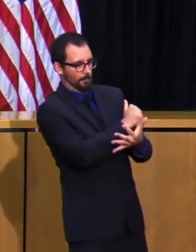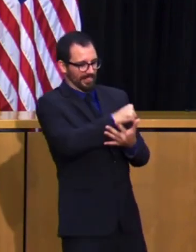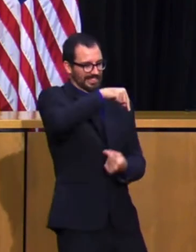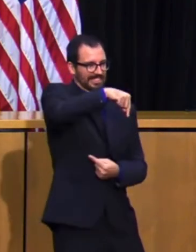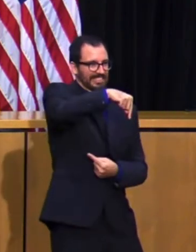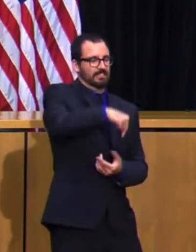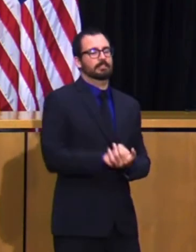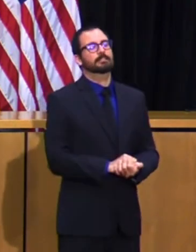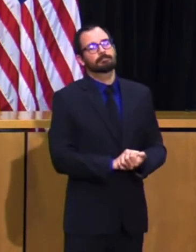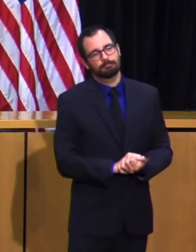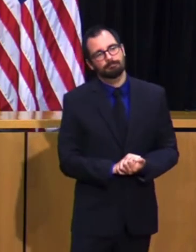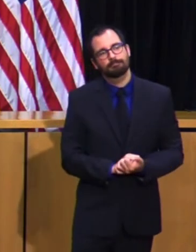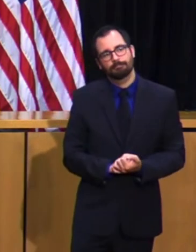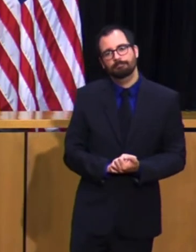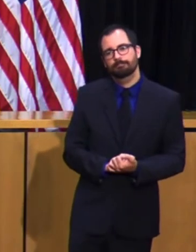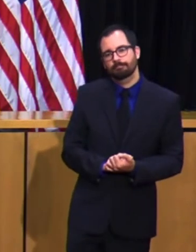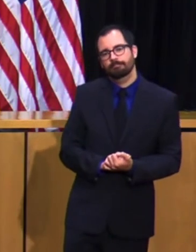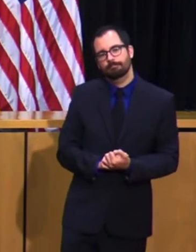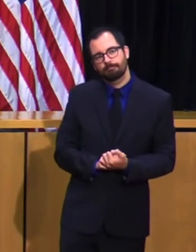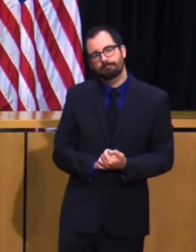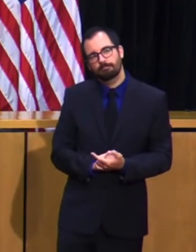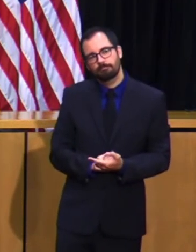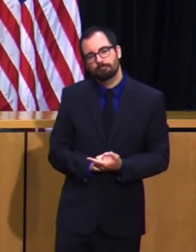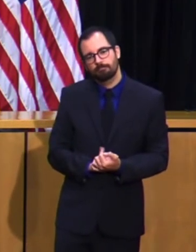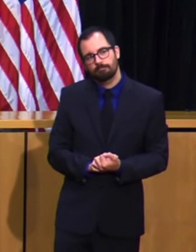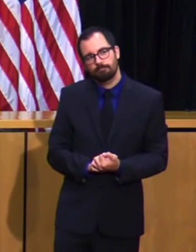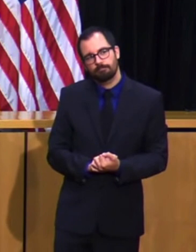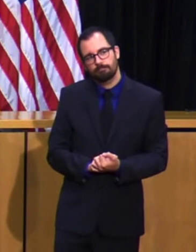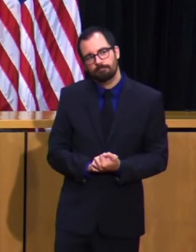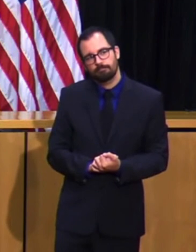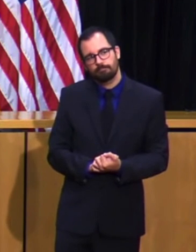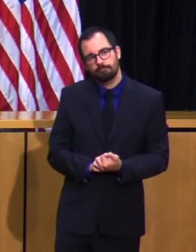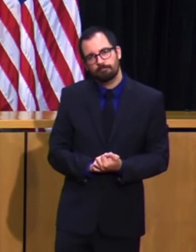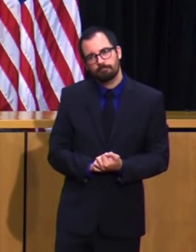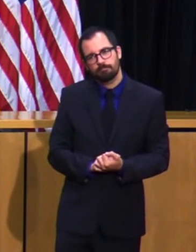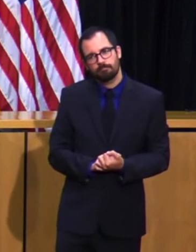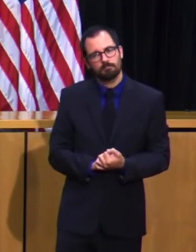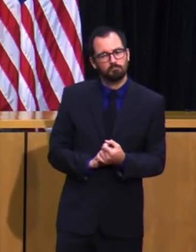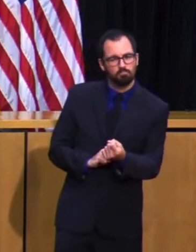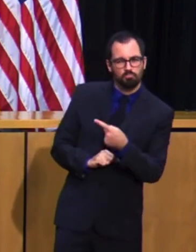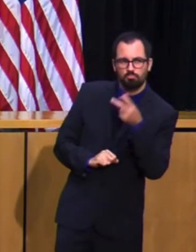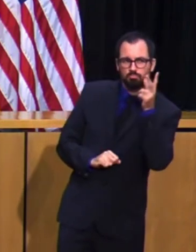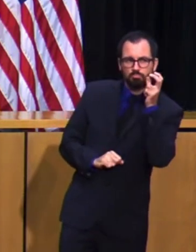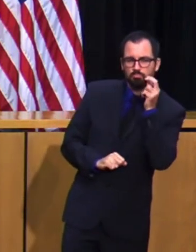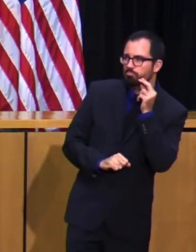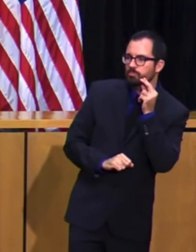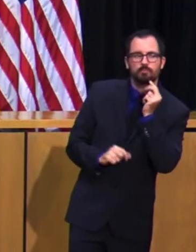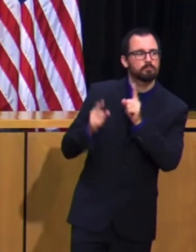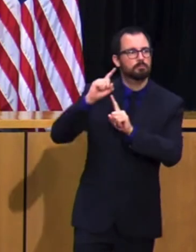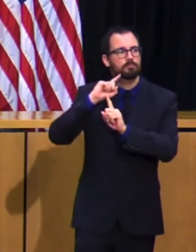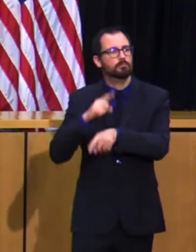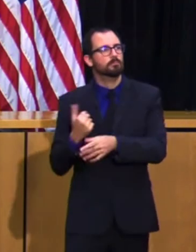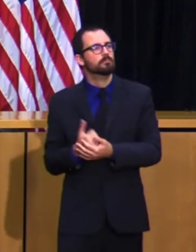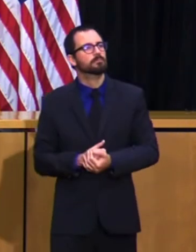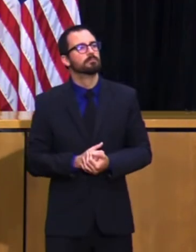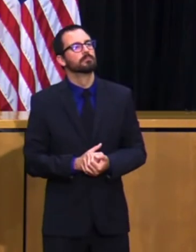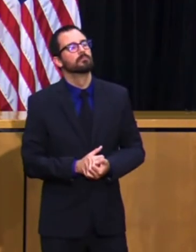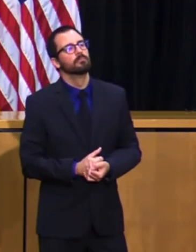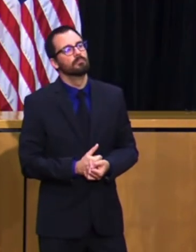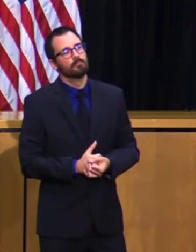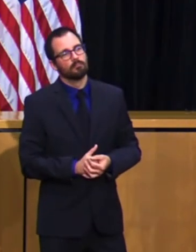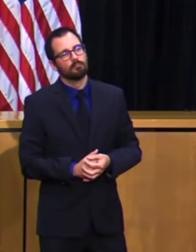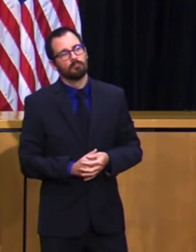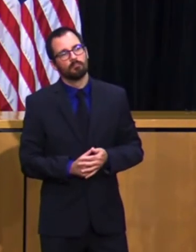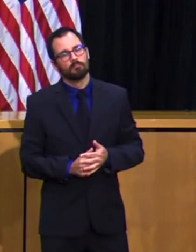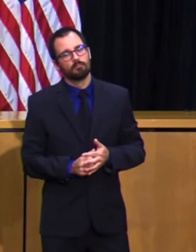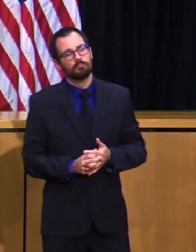He's one player among many. So, I mean, I had about an hour with some of his staff and about a half hour with